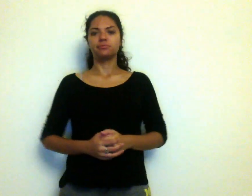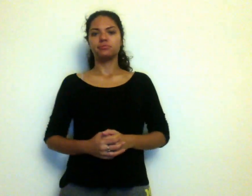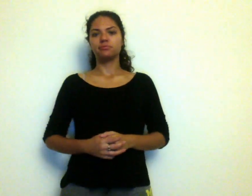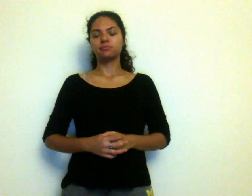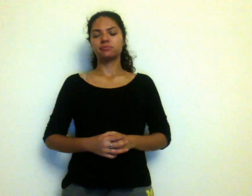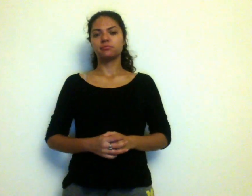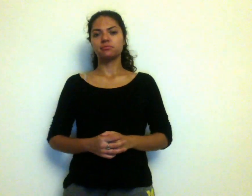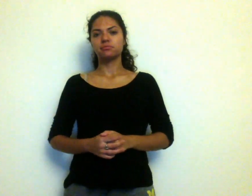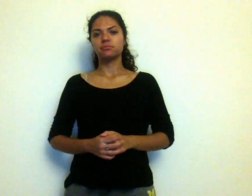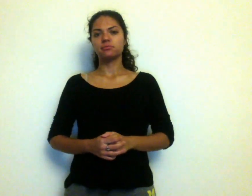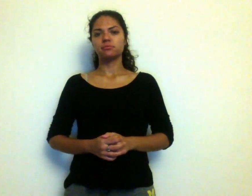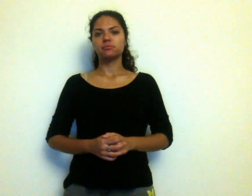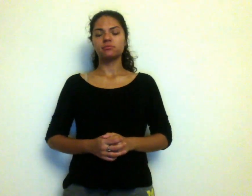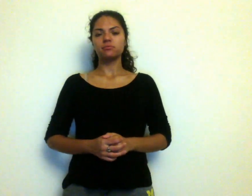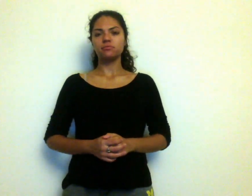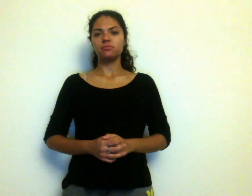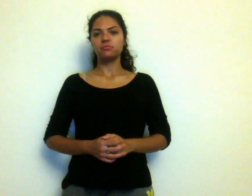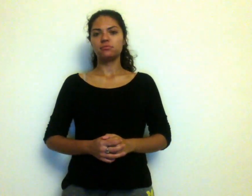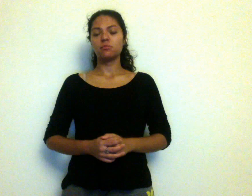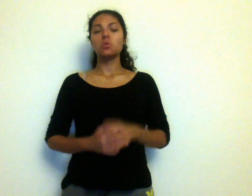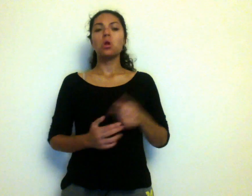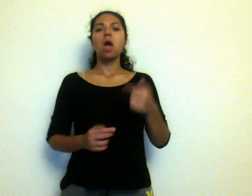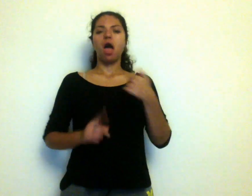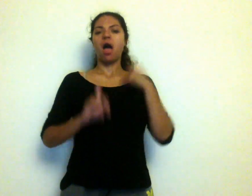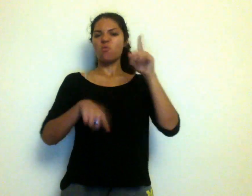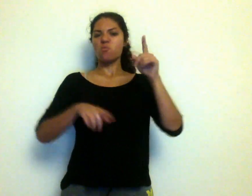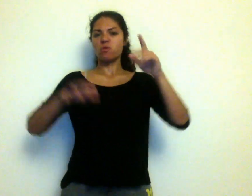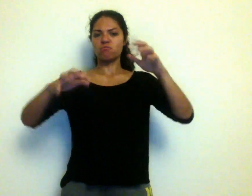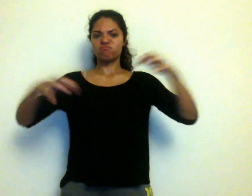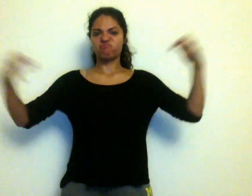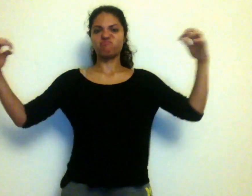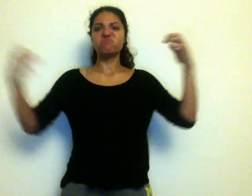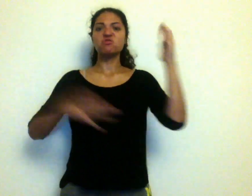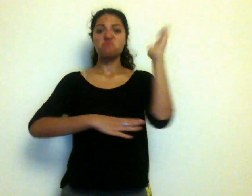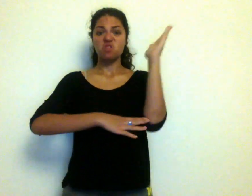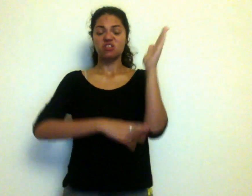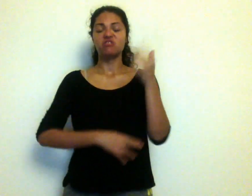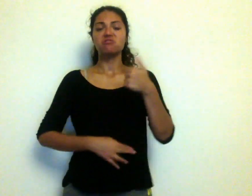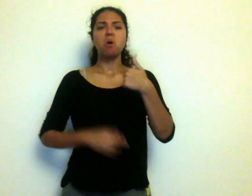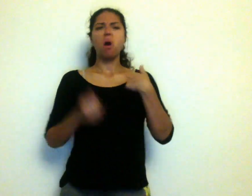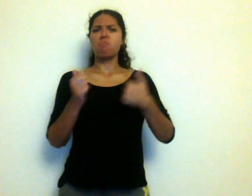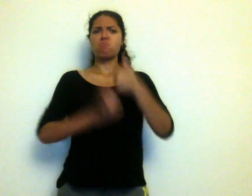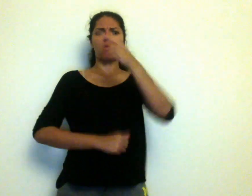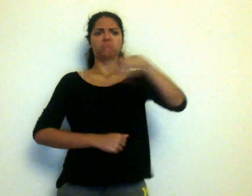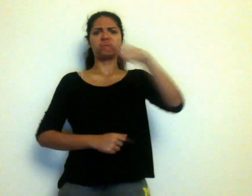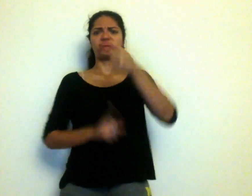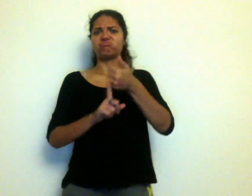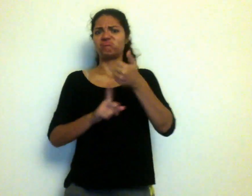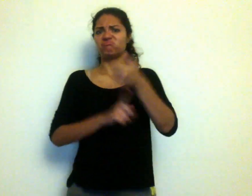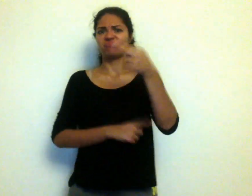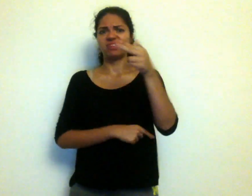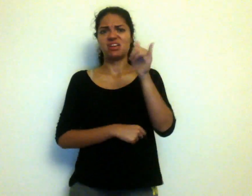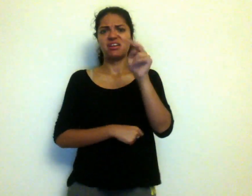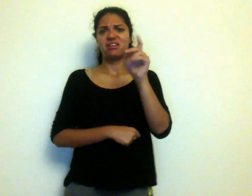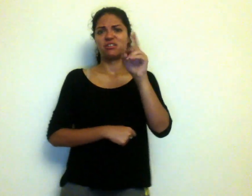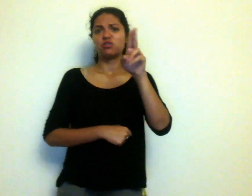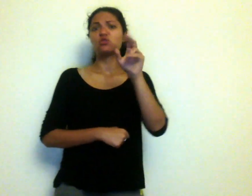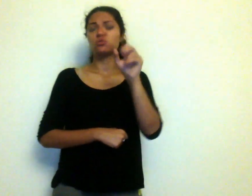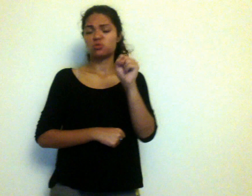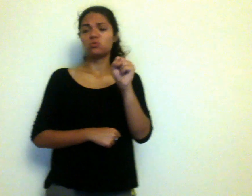Hindus. At the end, there were 153 who made first-time commitments to Christ that night. Most of them high-placed executives. There